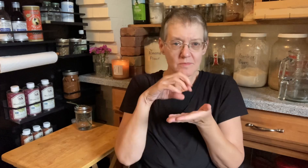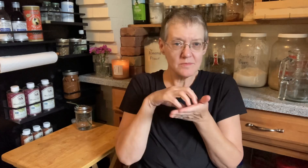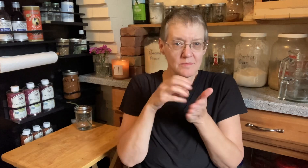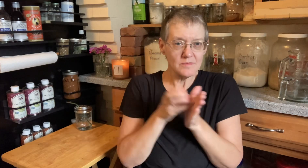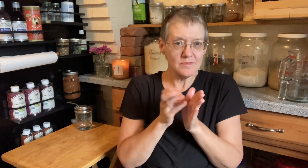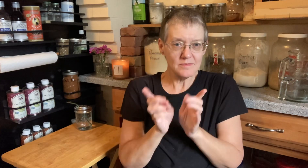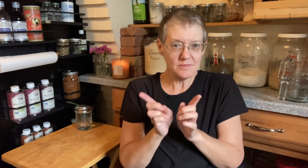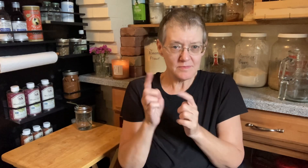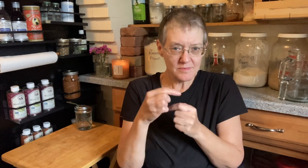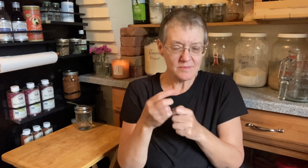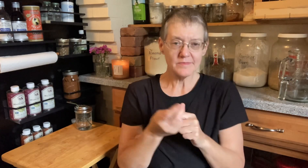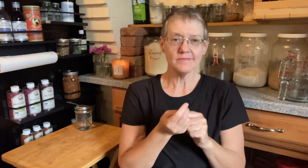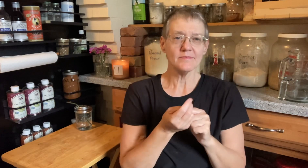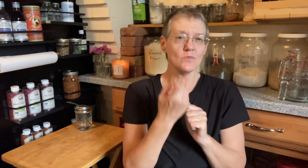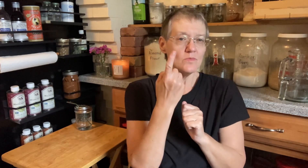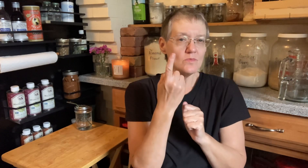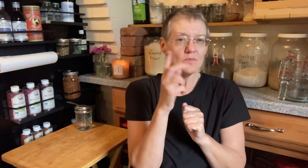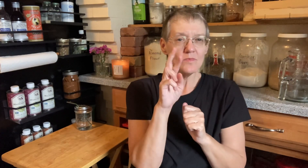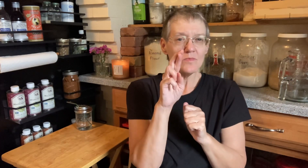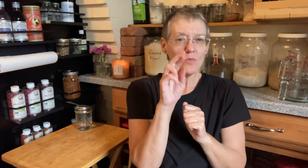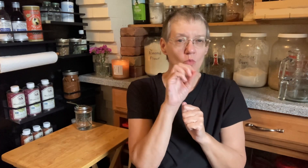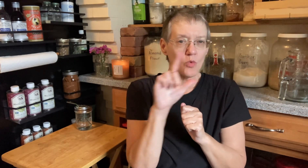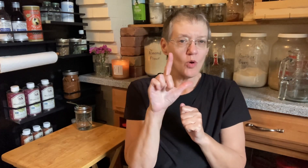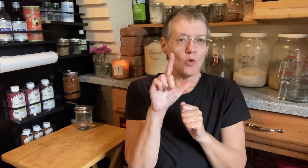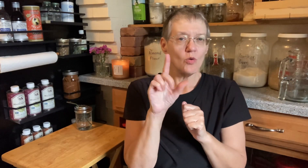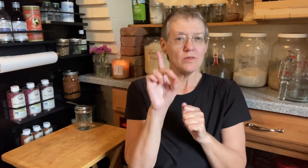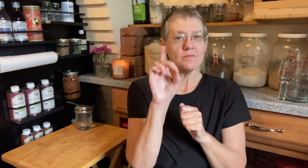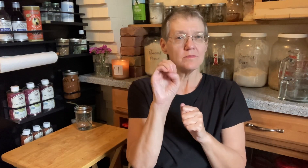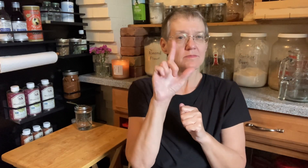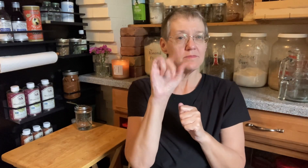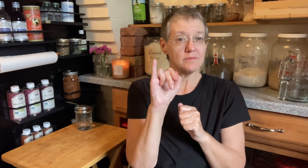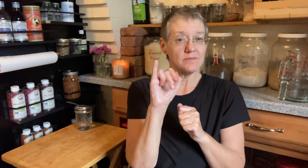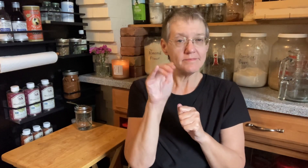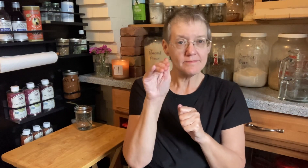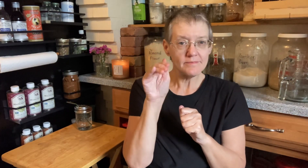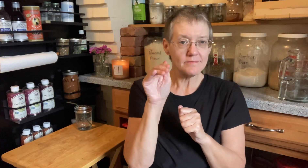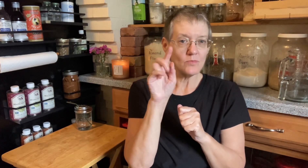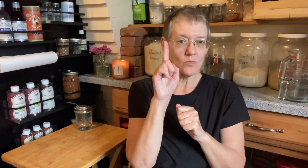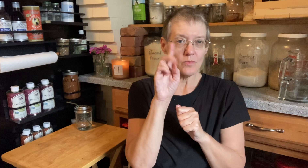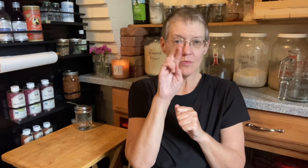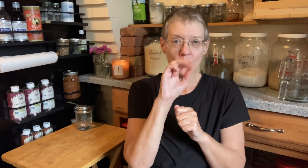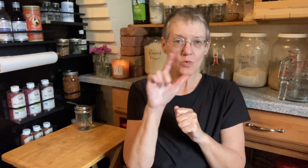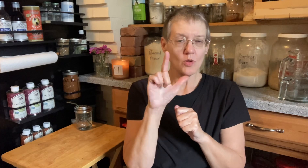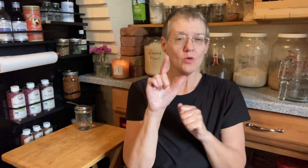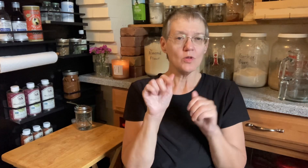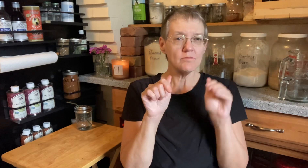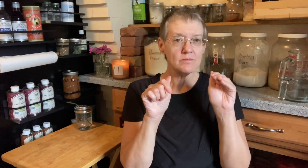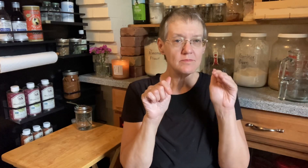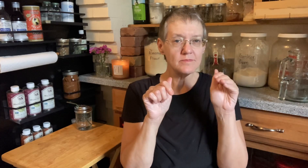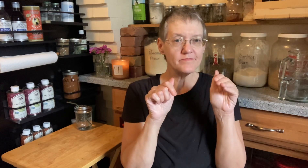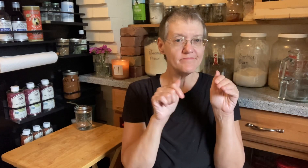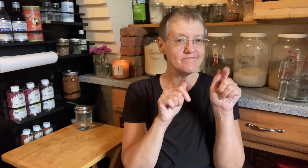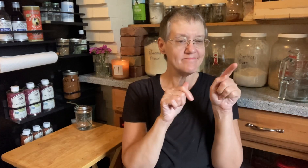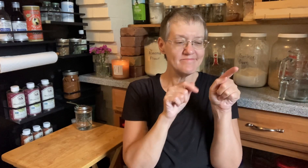of chips, like a single cookie. I'd go to the deli and I'd get like 1 roll, a little bit